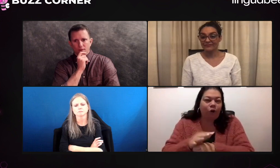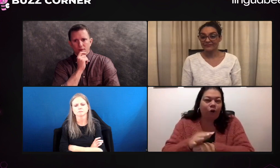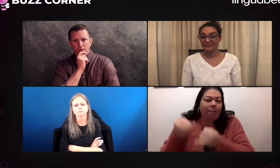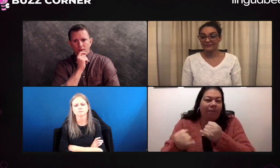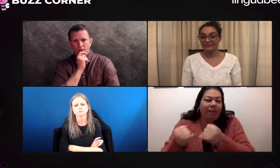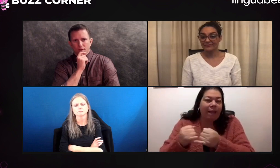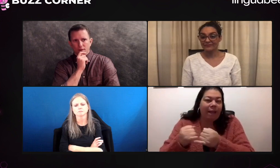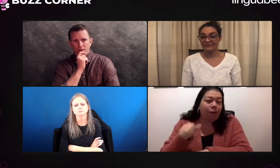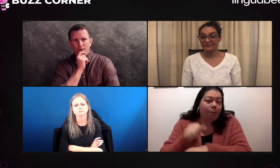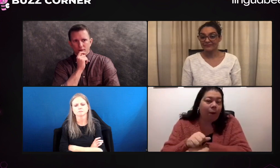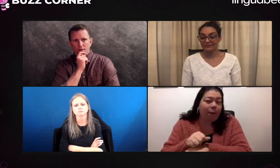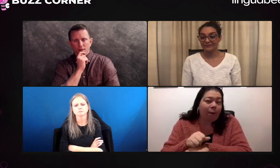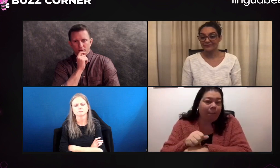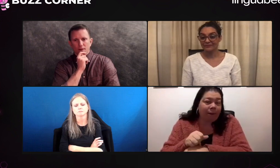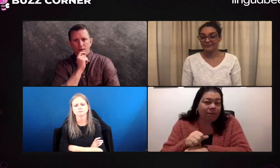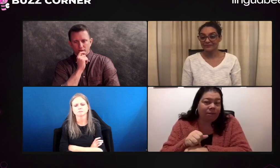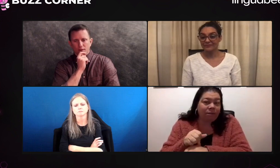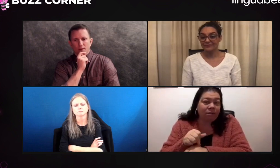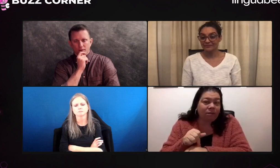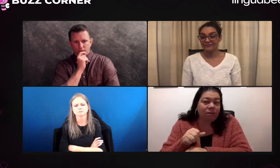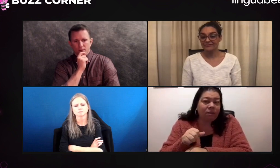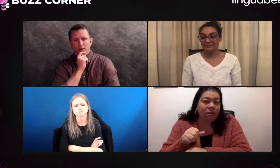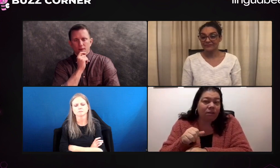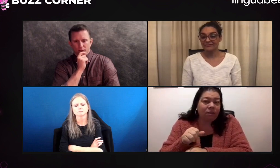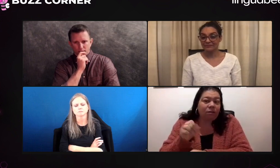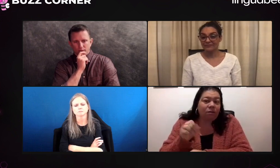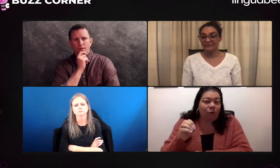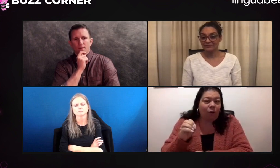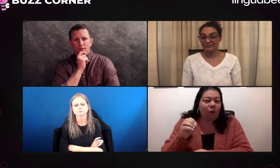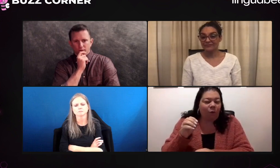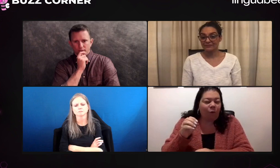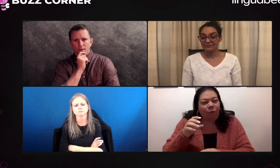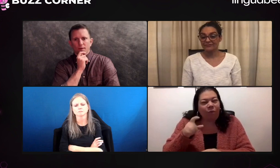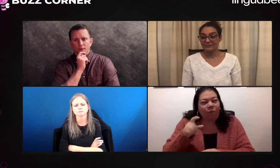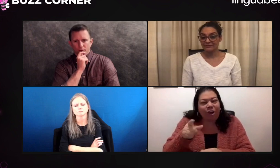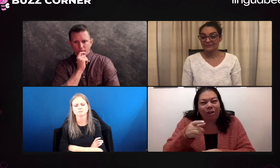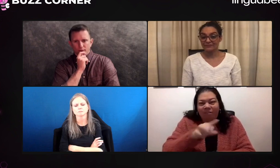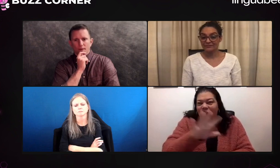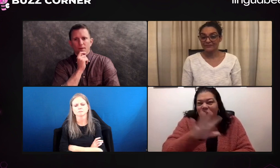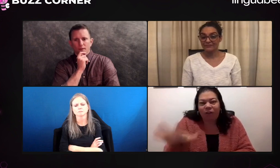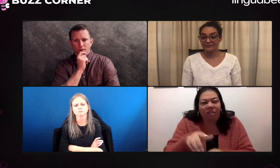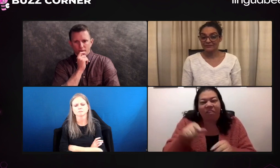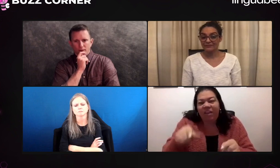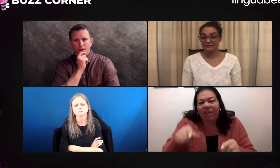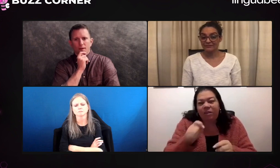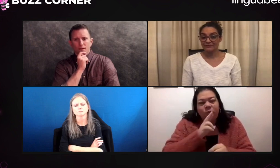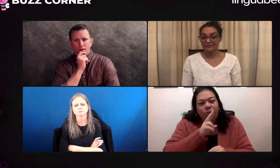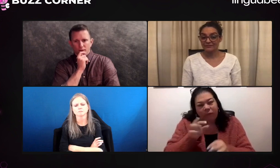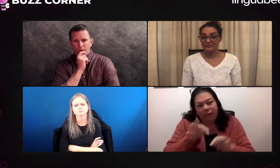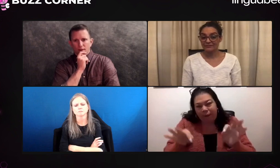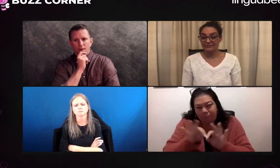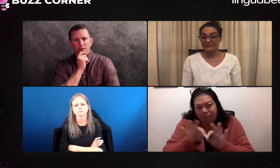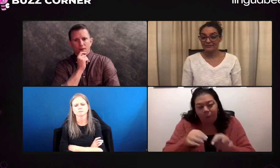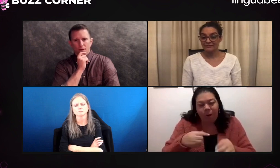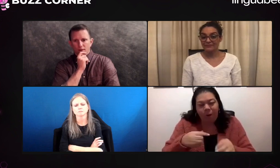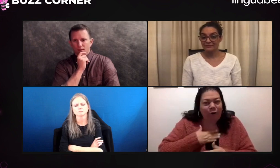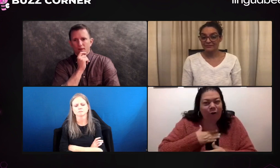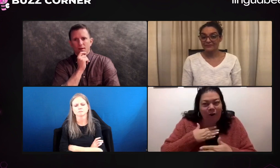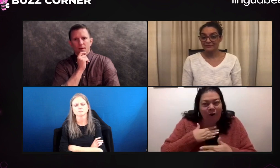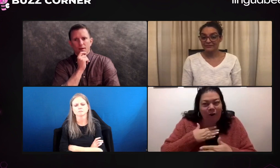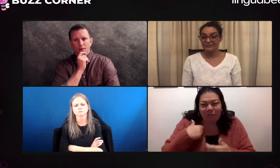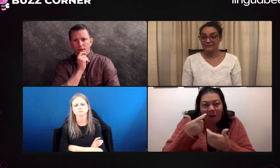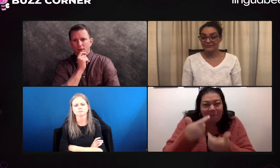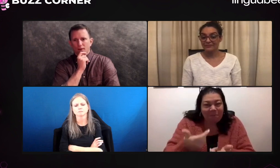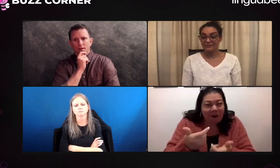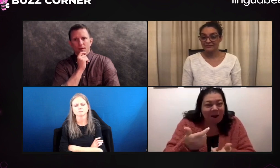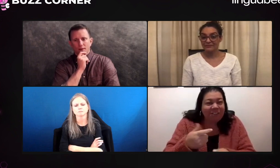oftentimes I like for them to reconfirm what they understood at the end of the appointment, just for clarity